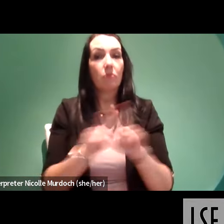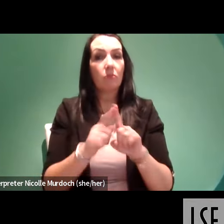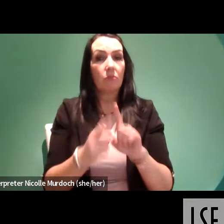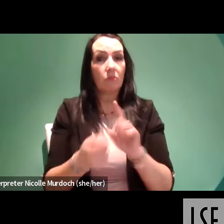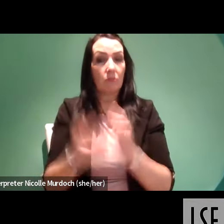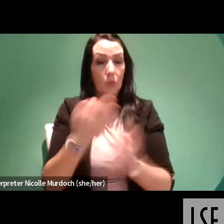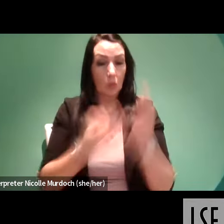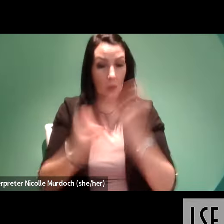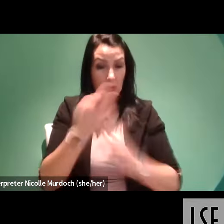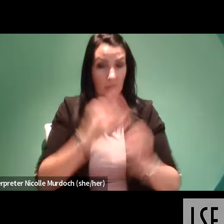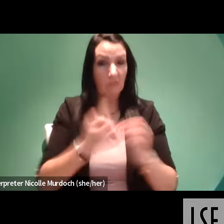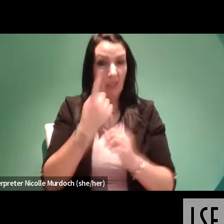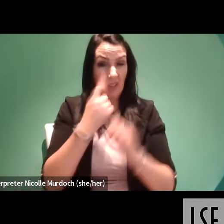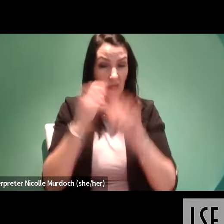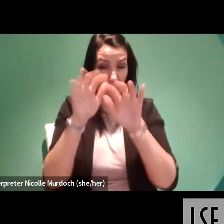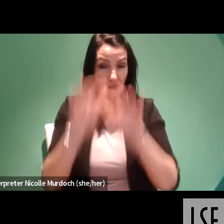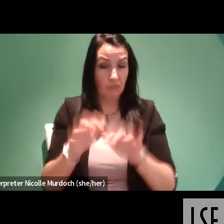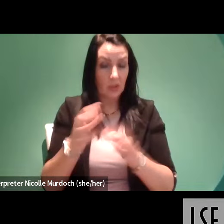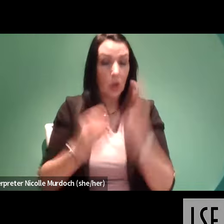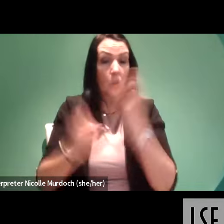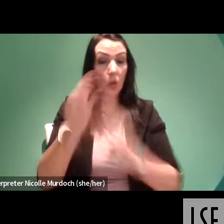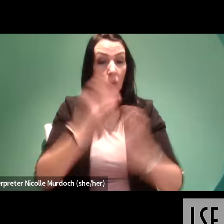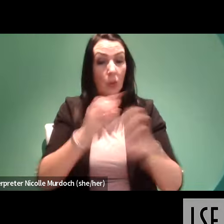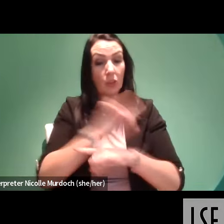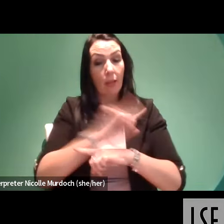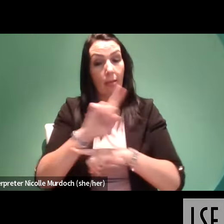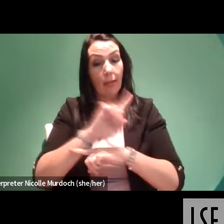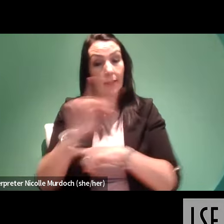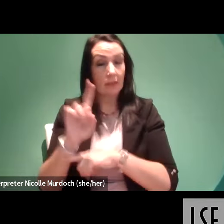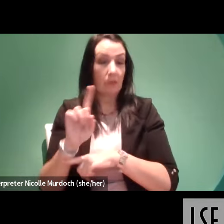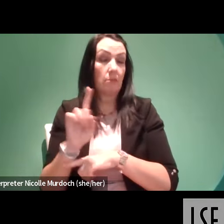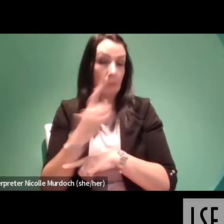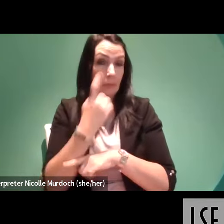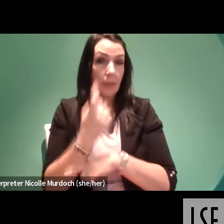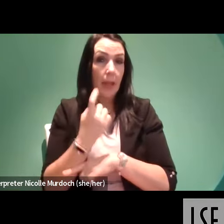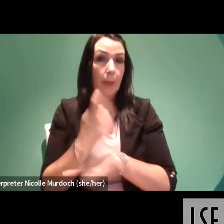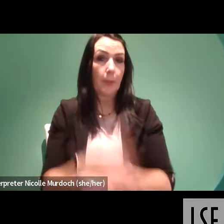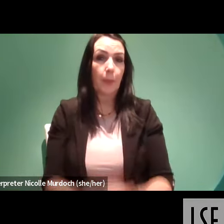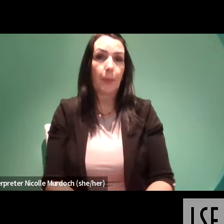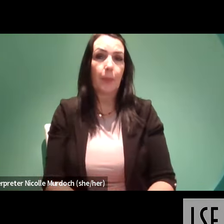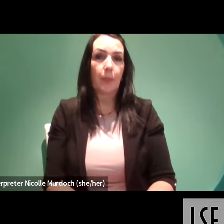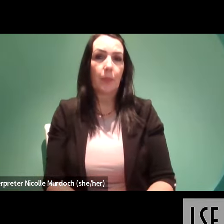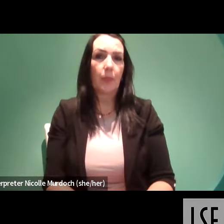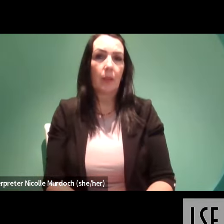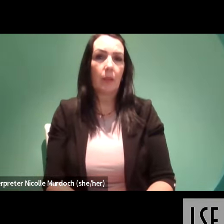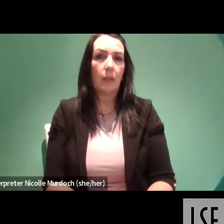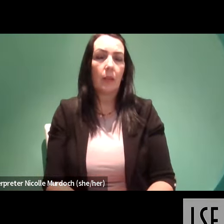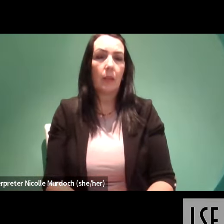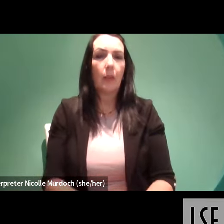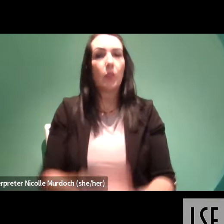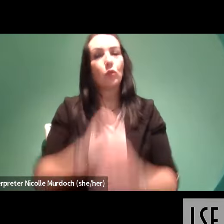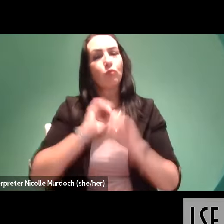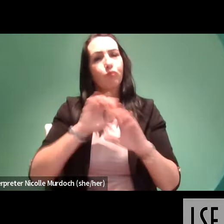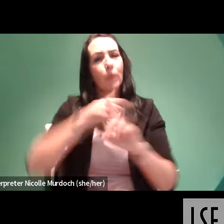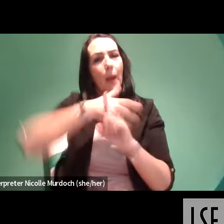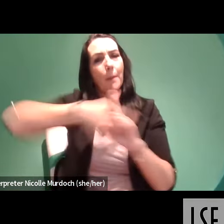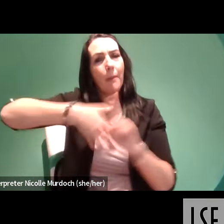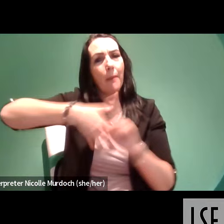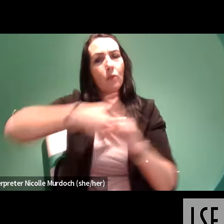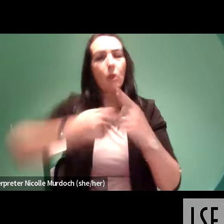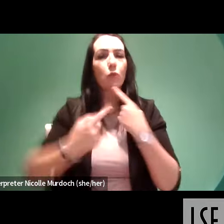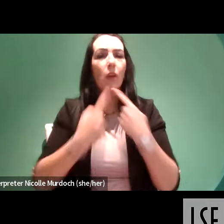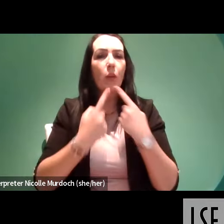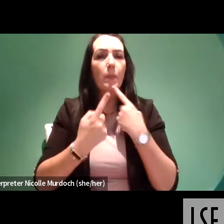those online to do so when we've heard from our speakers. Just a few words to set the scene. I mean, we're here at a